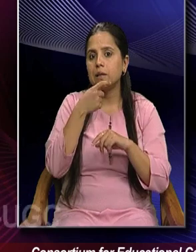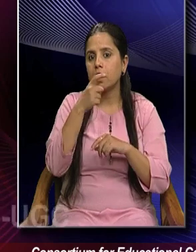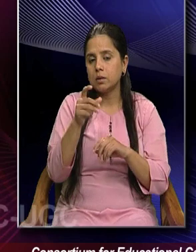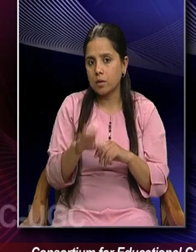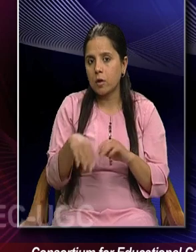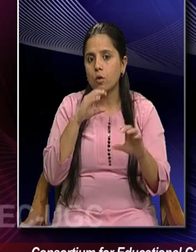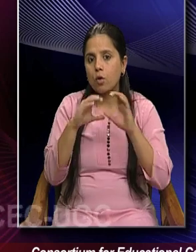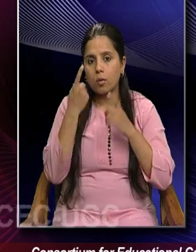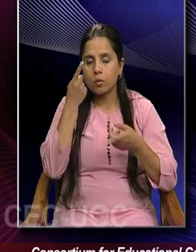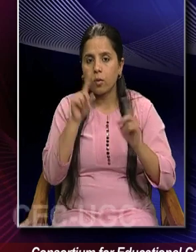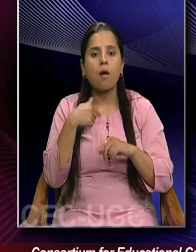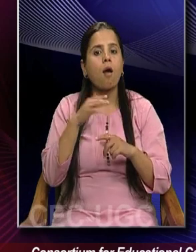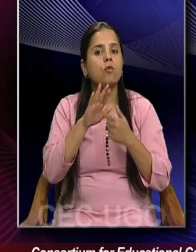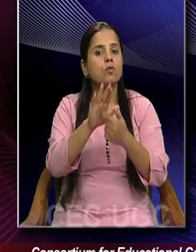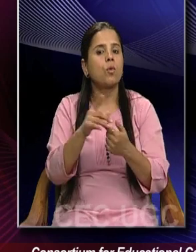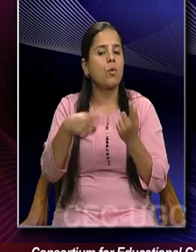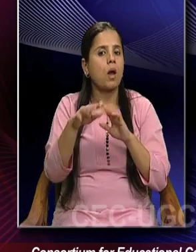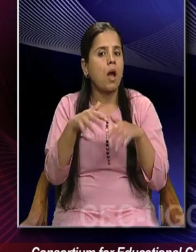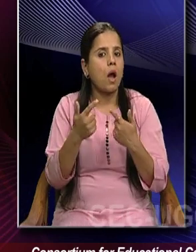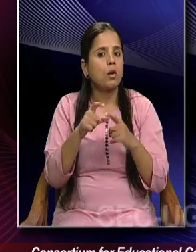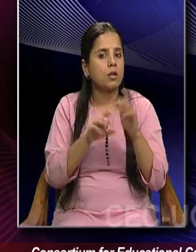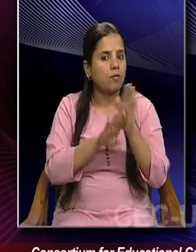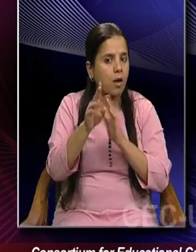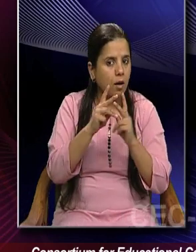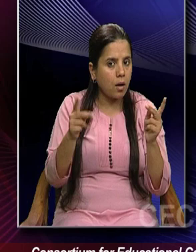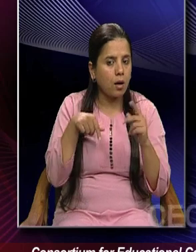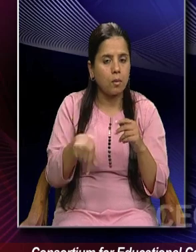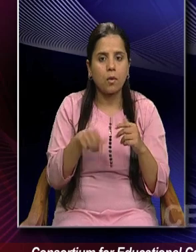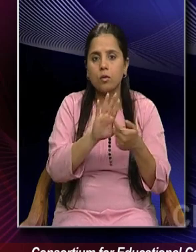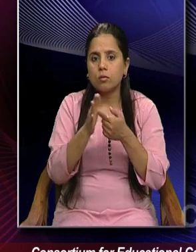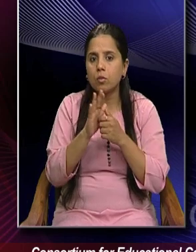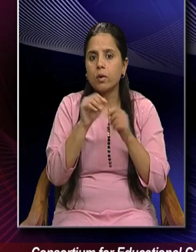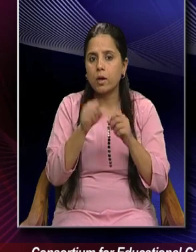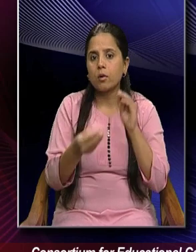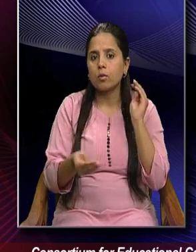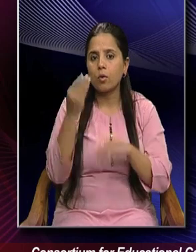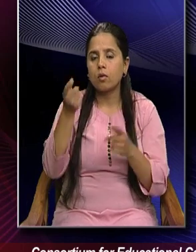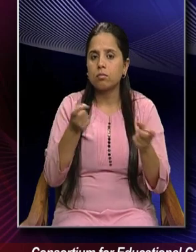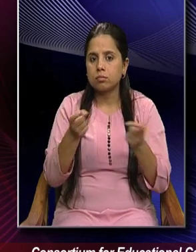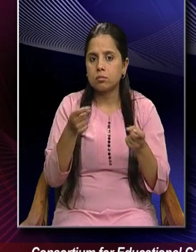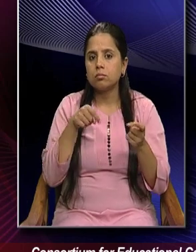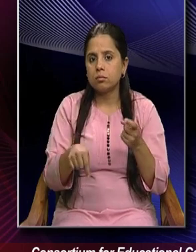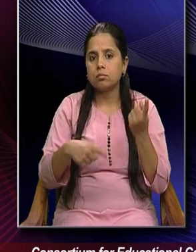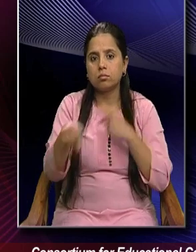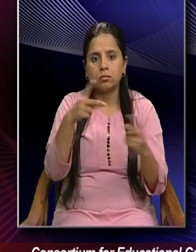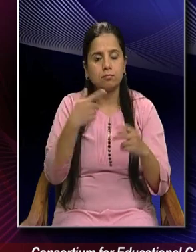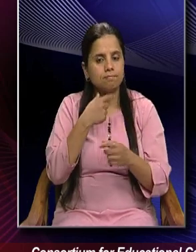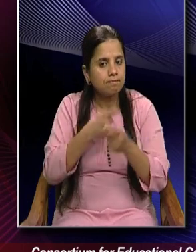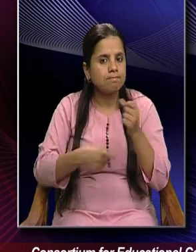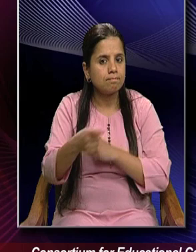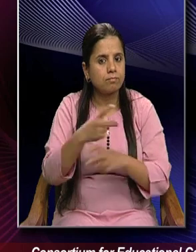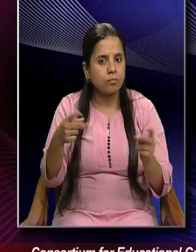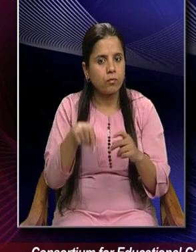communication strategies, we highlight how development oriented reporting can contribute to more coordinated and compassionate